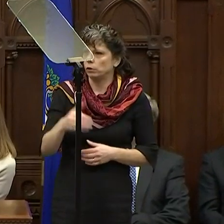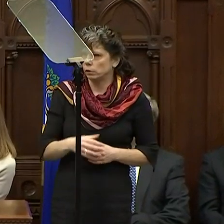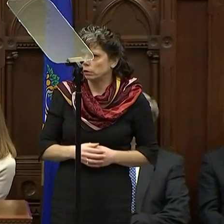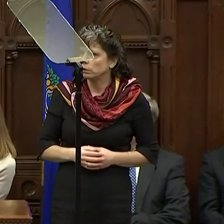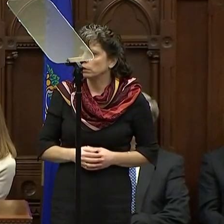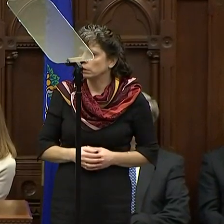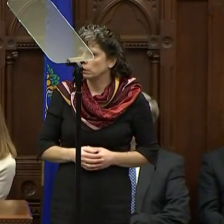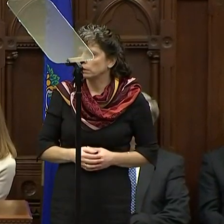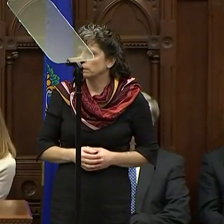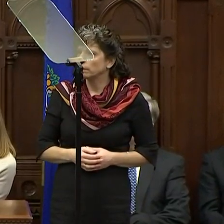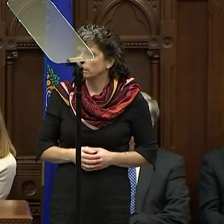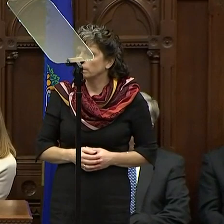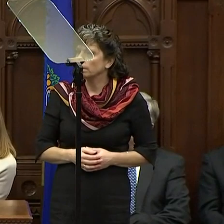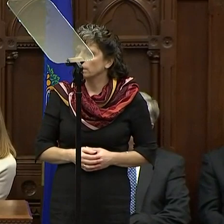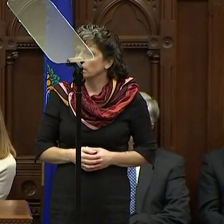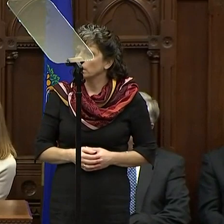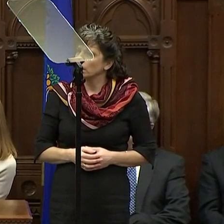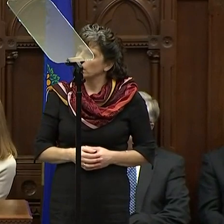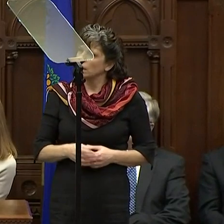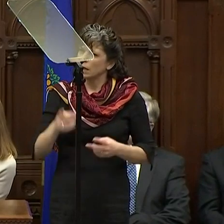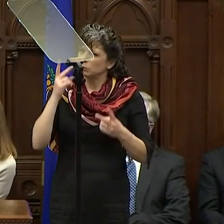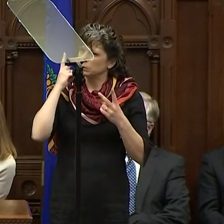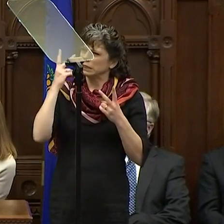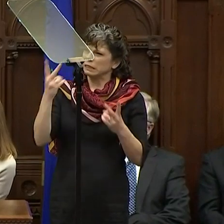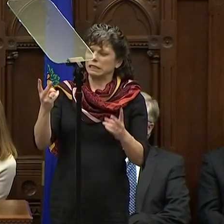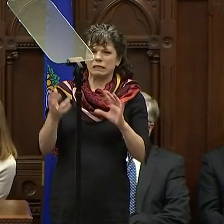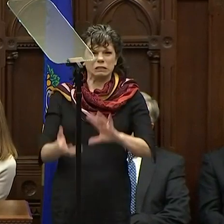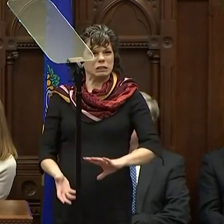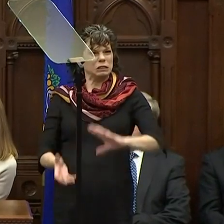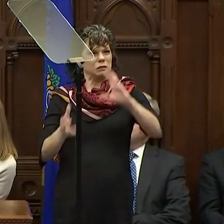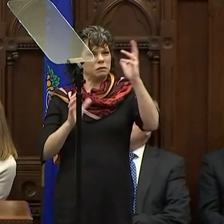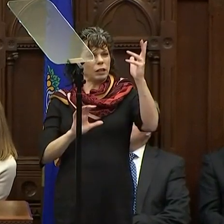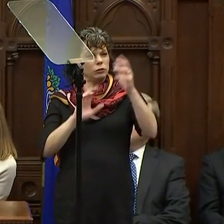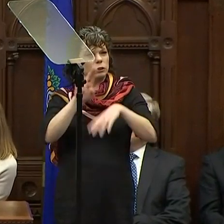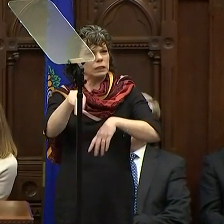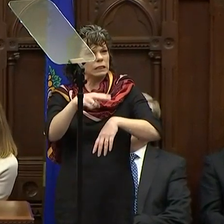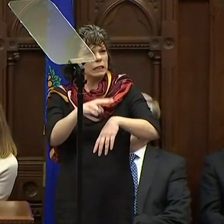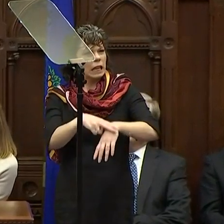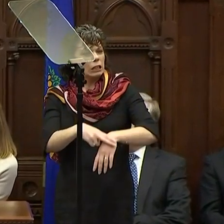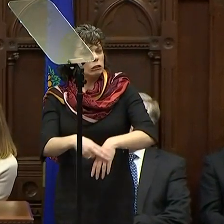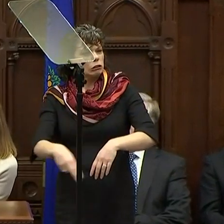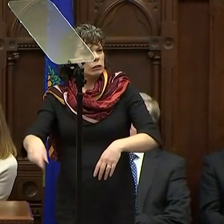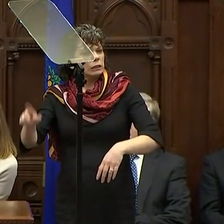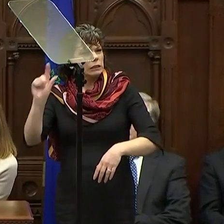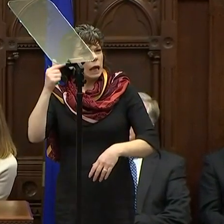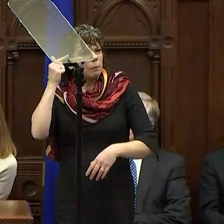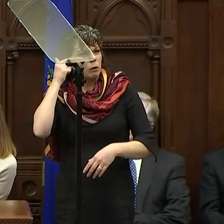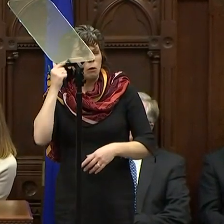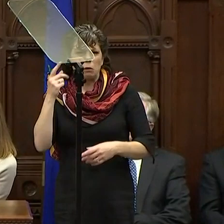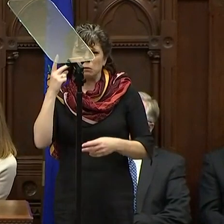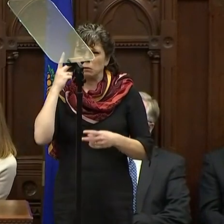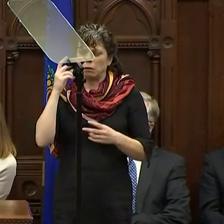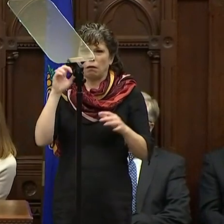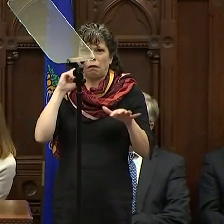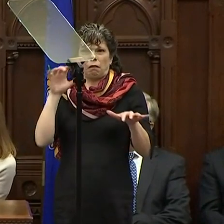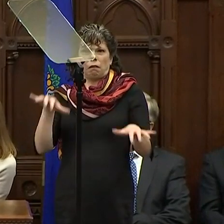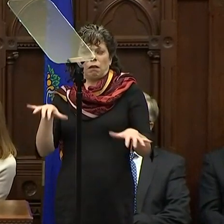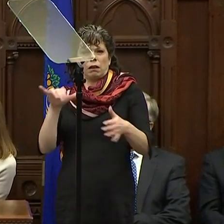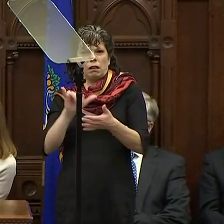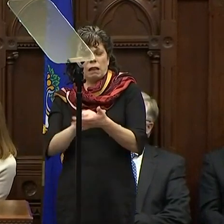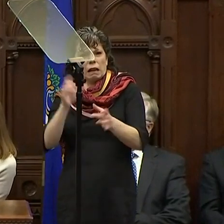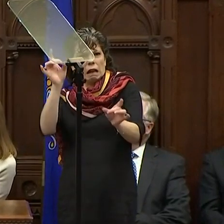And you look at the dysfunction in our nation's capital. We were shocked by that hate speech in the parade